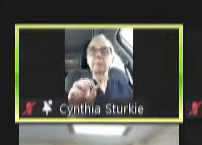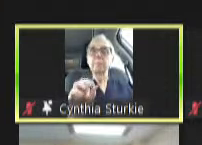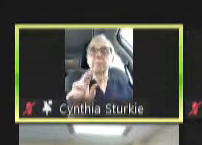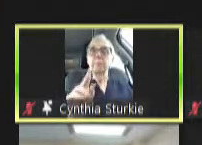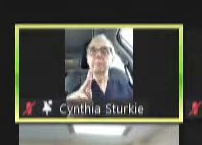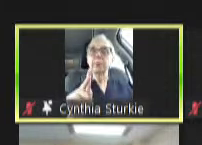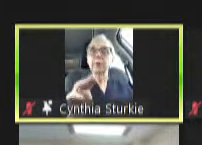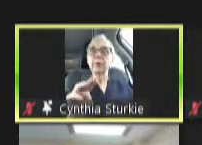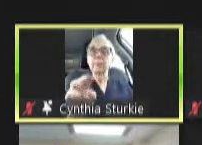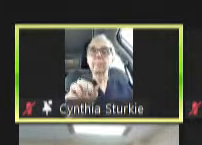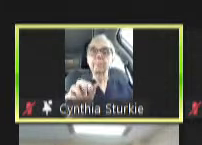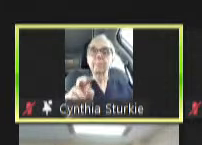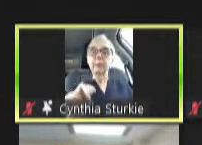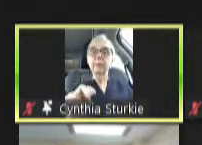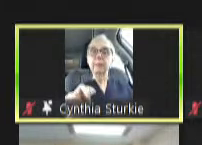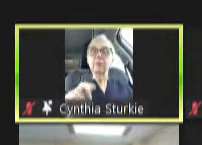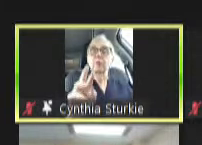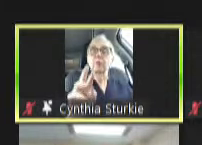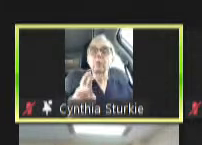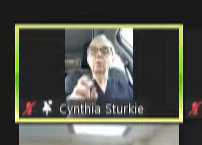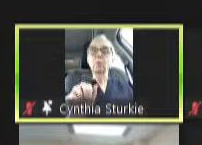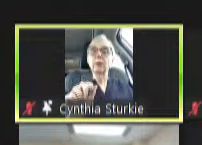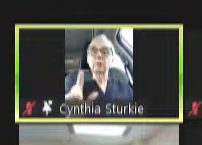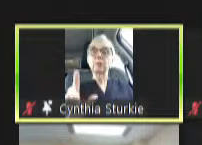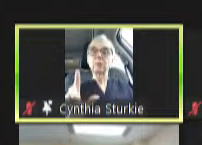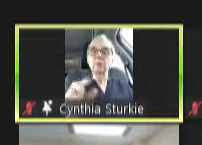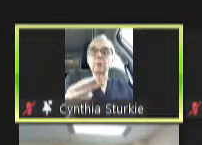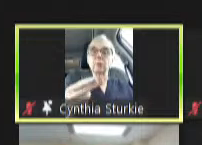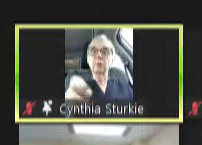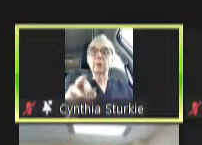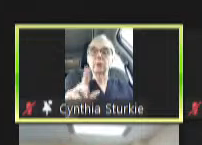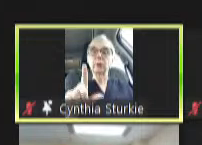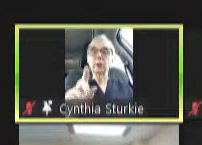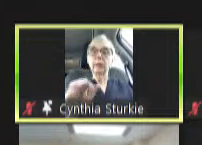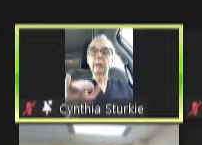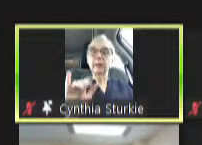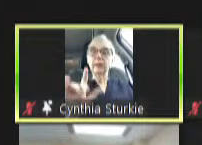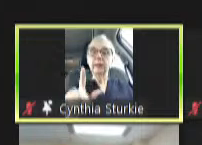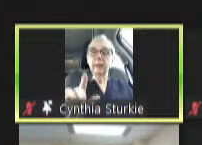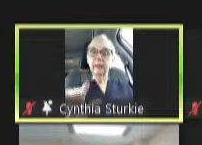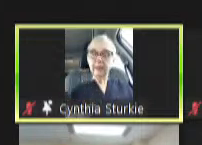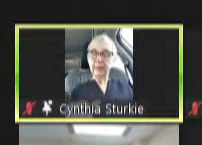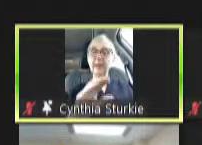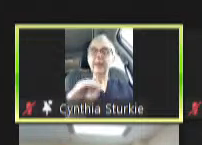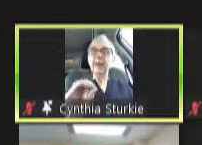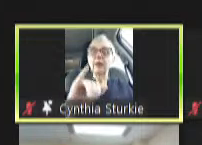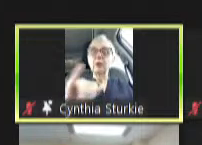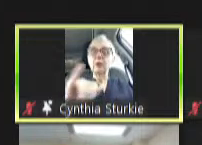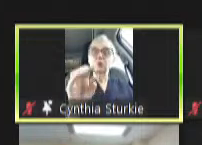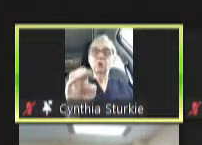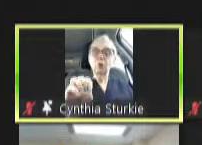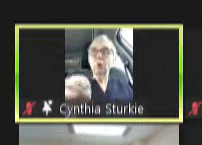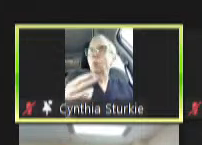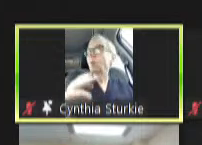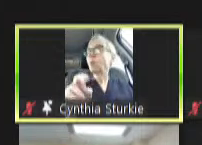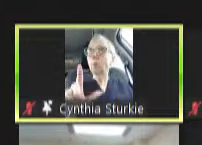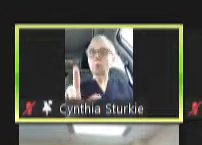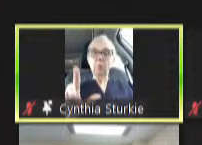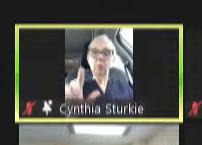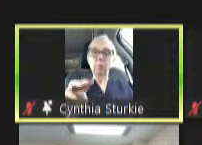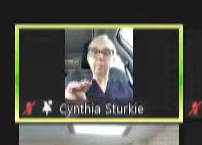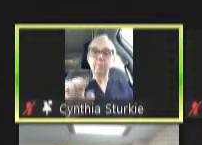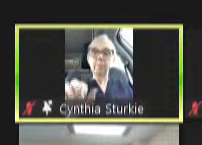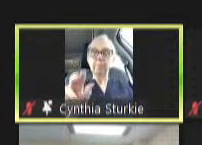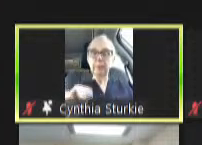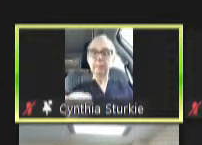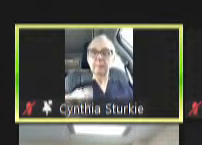our State Epidemiologist, and Joe Hollmann, a COVID-19 Marketing Specialist here at CDPHE. Go ahead and hand it over to Dr.